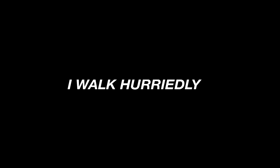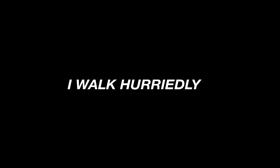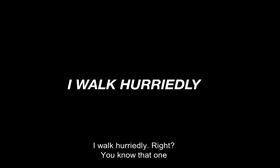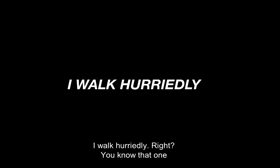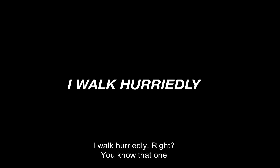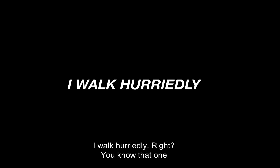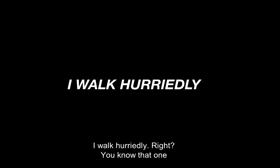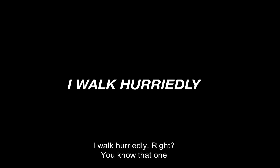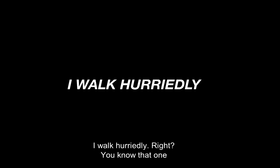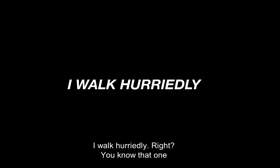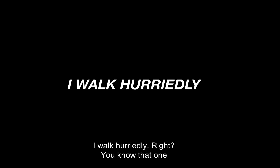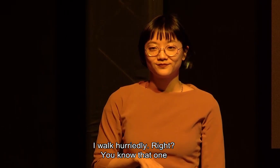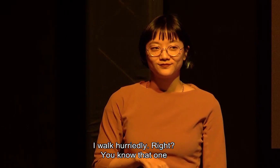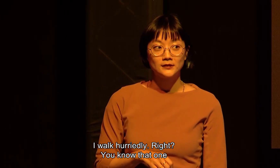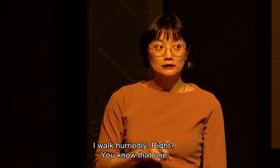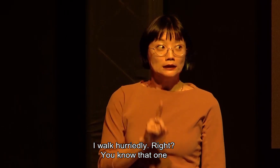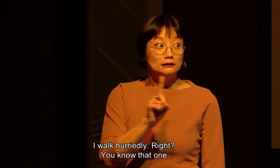I walk hurriedly.